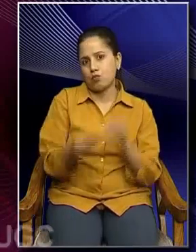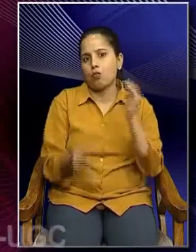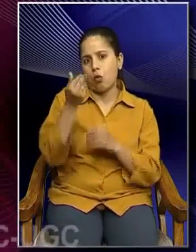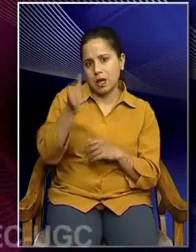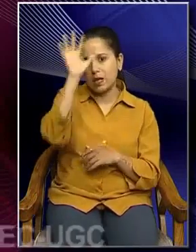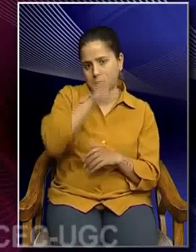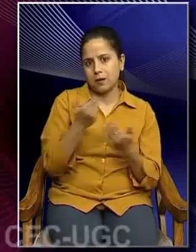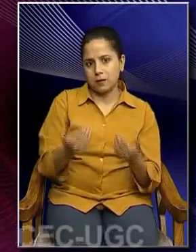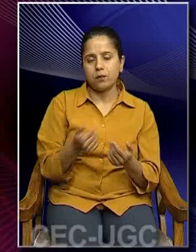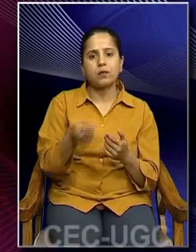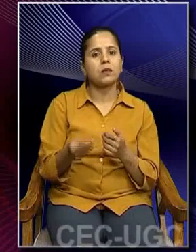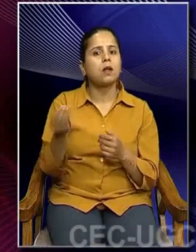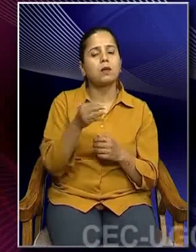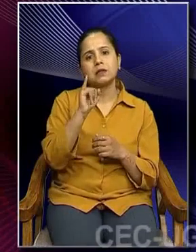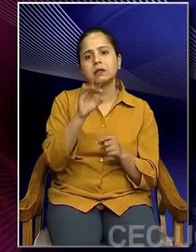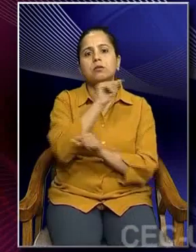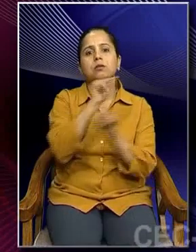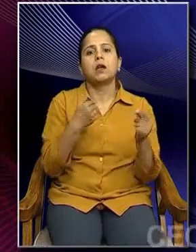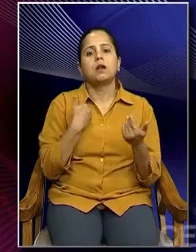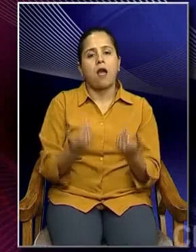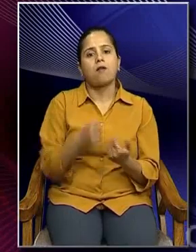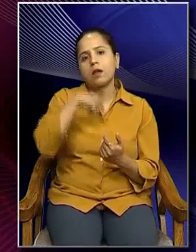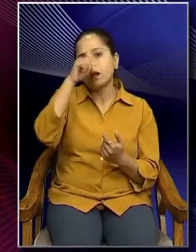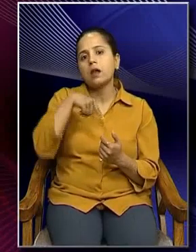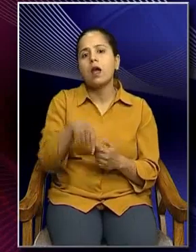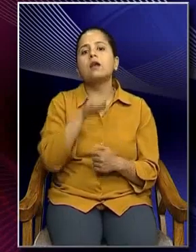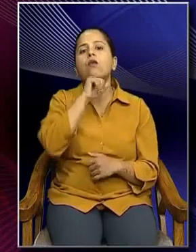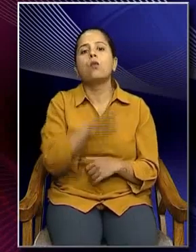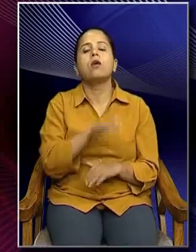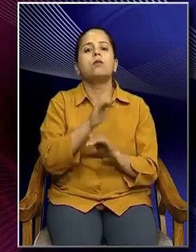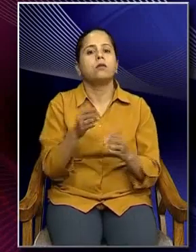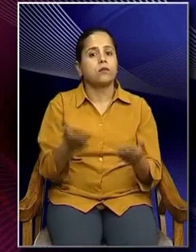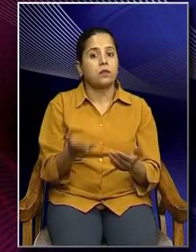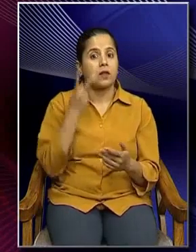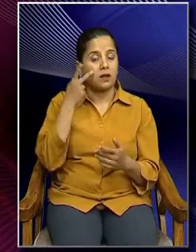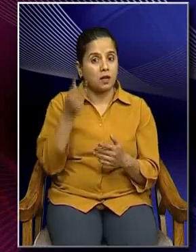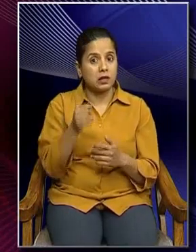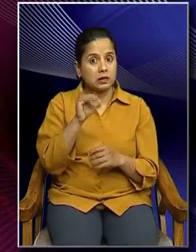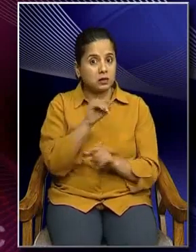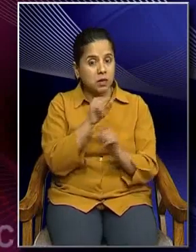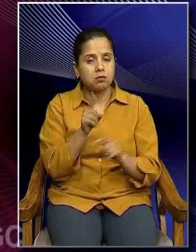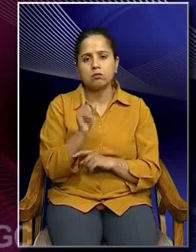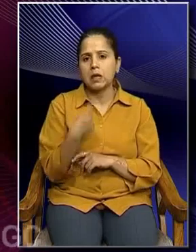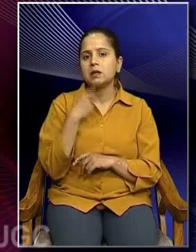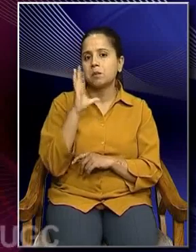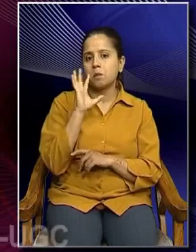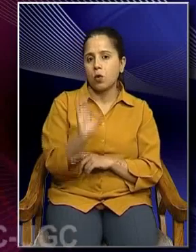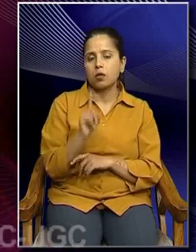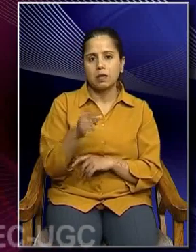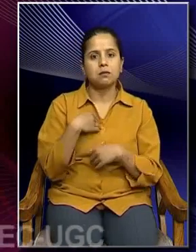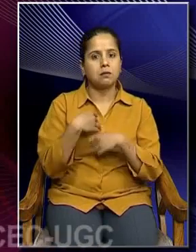almost caters about 60% of our population, and given this size of population, it is very important that we should make